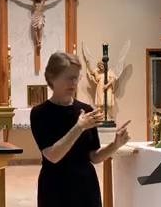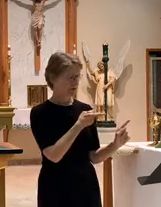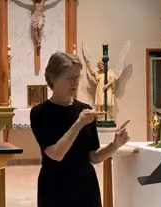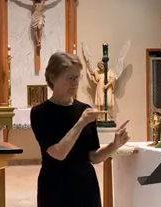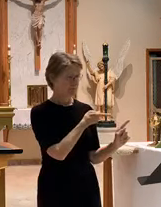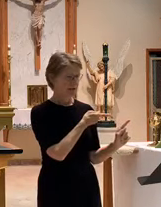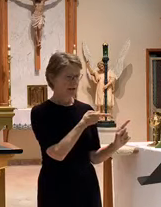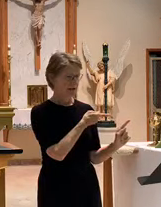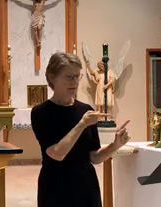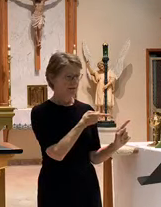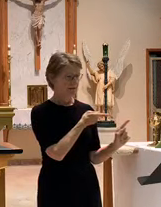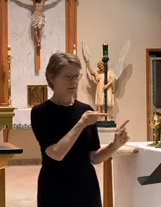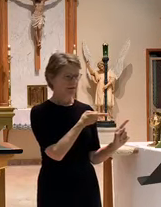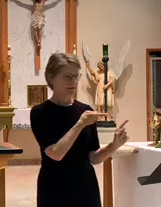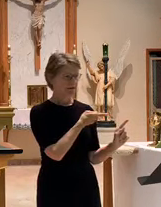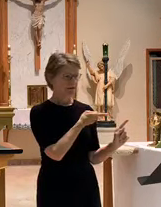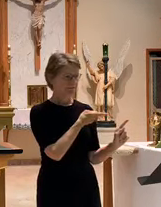dine with her.